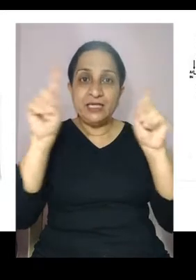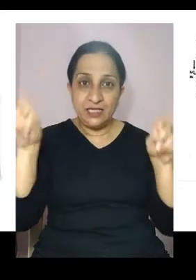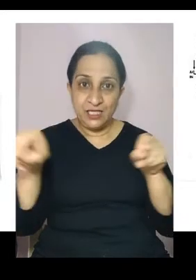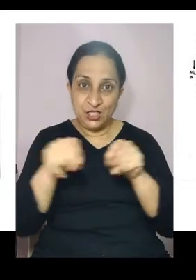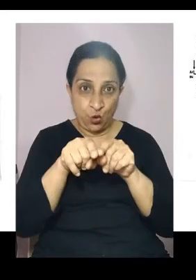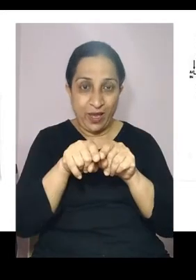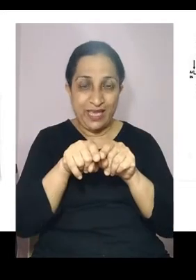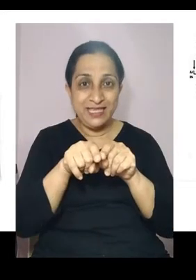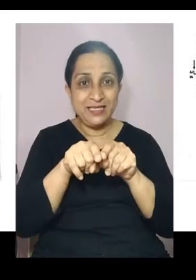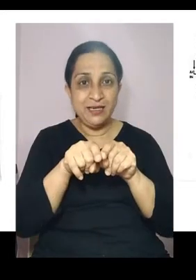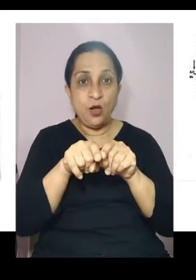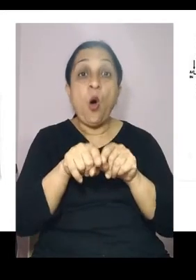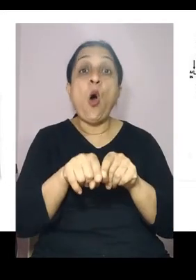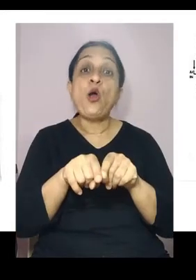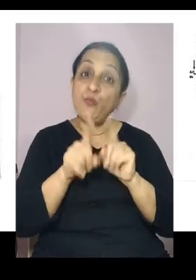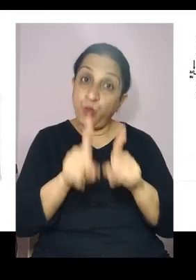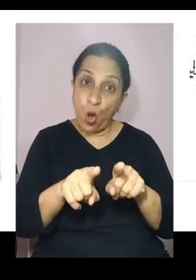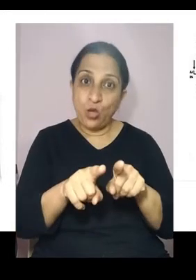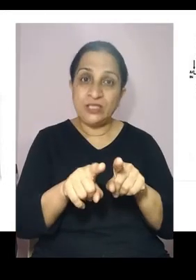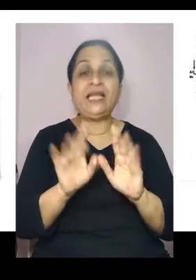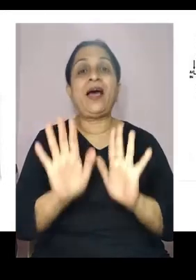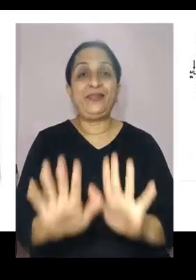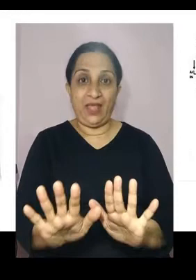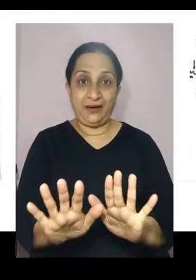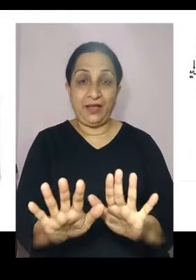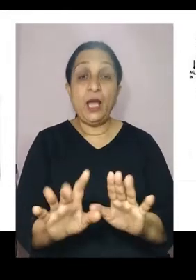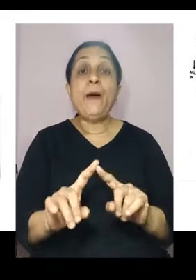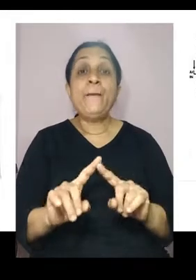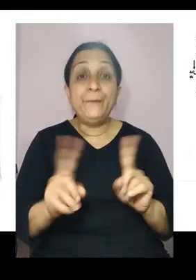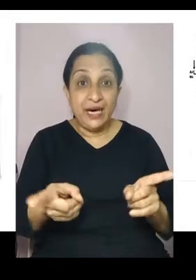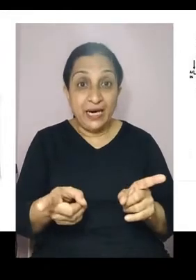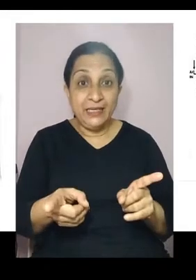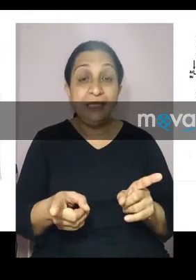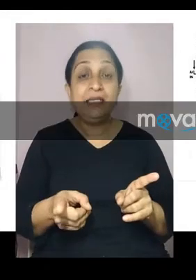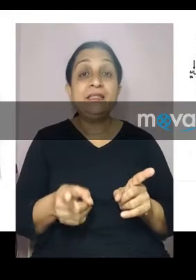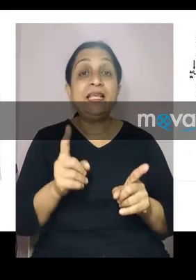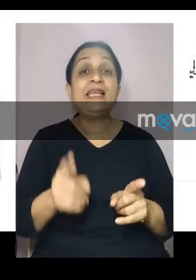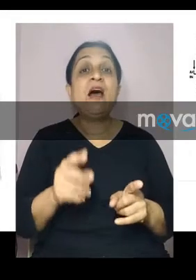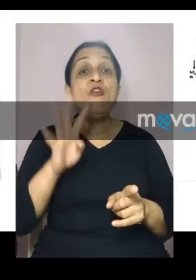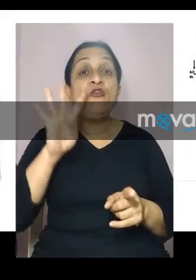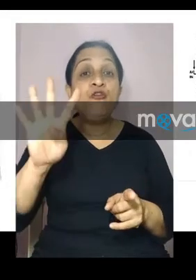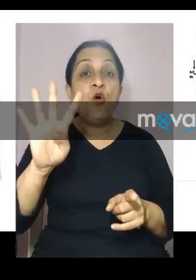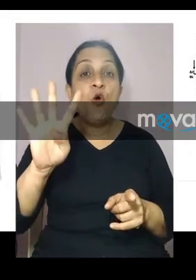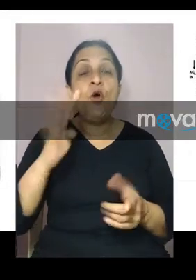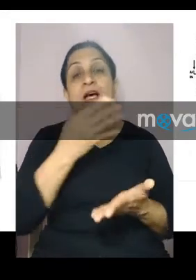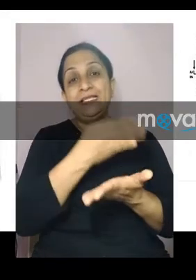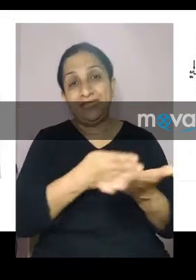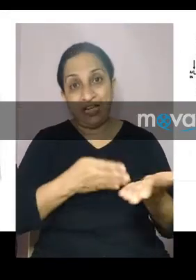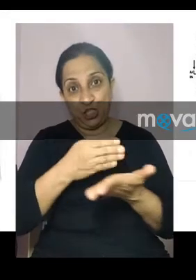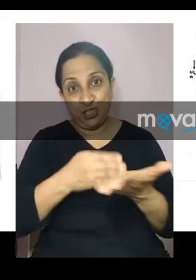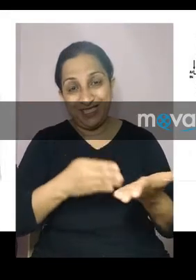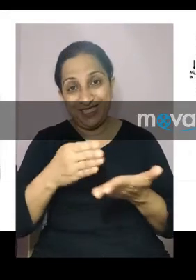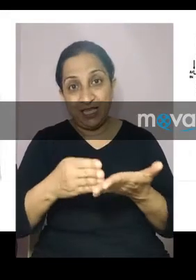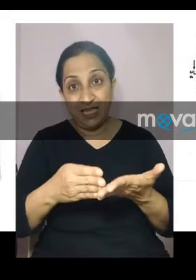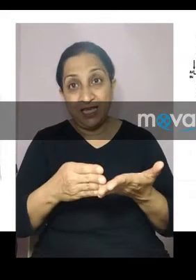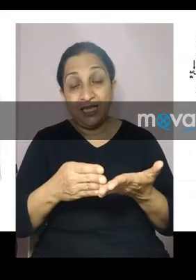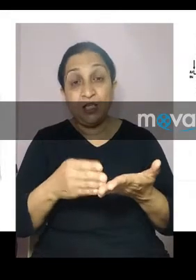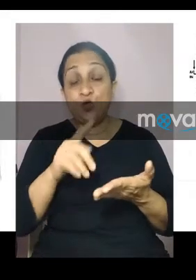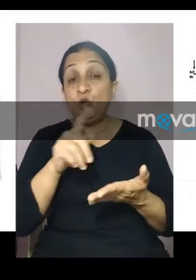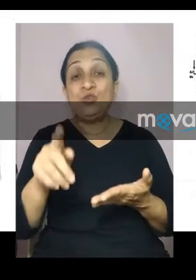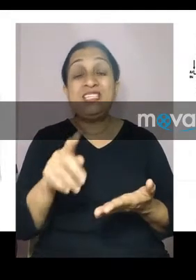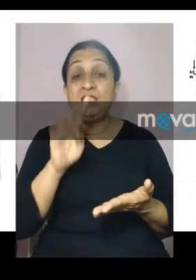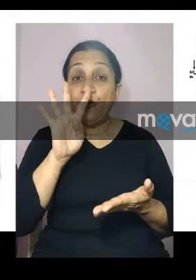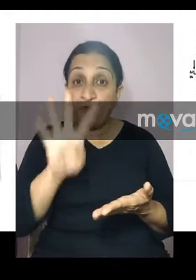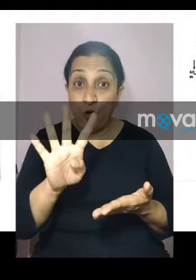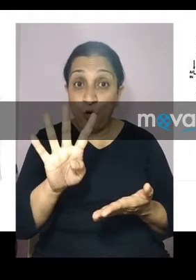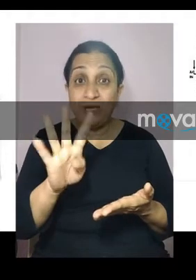8 squares or blocks that are there, but there are 4 sections. So